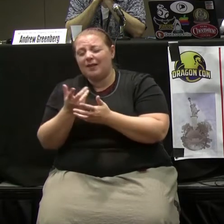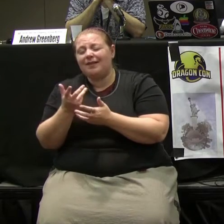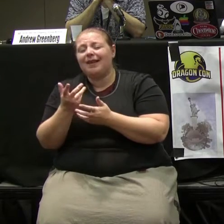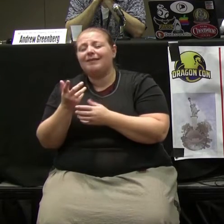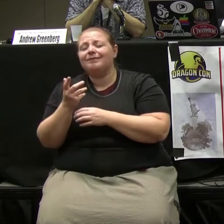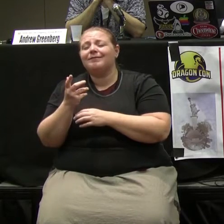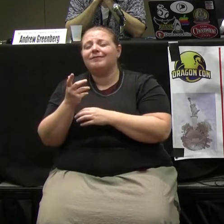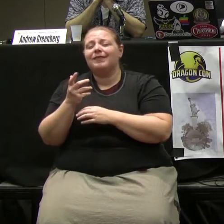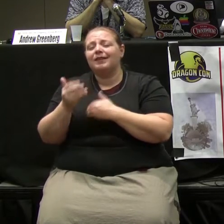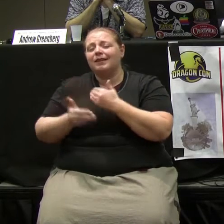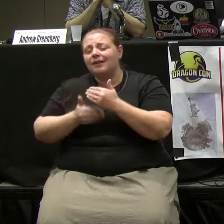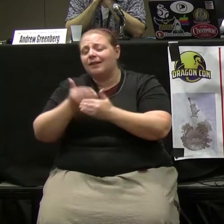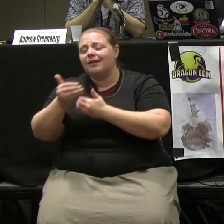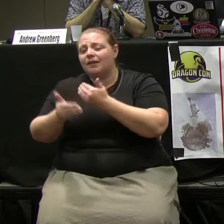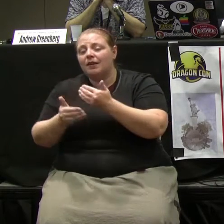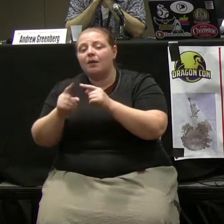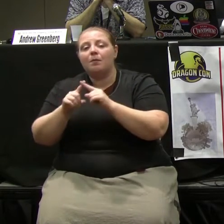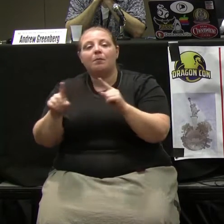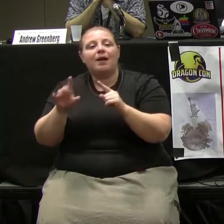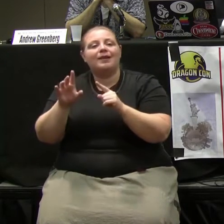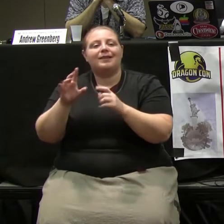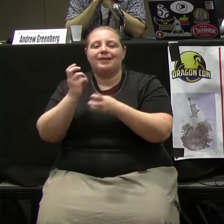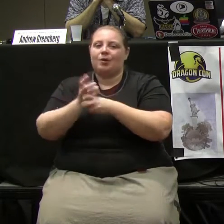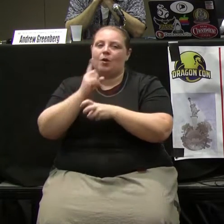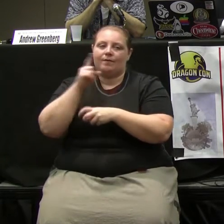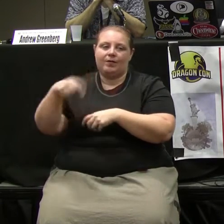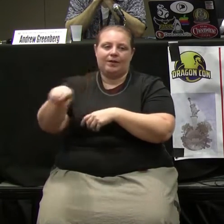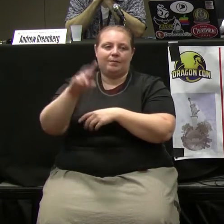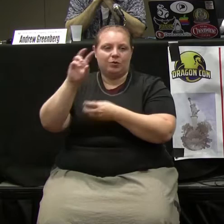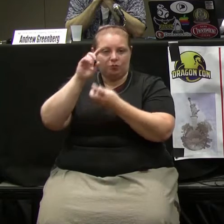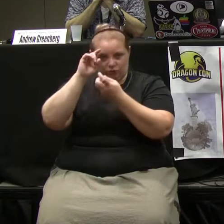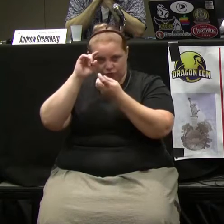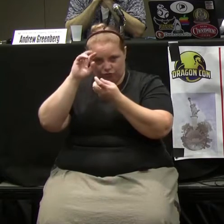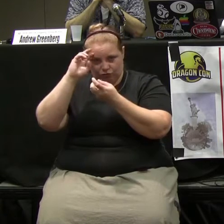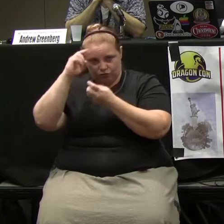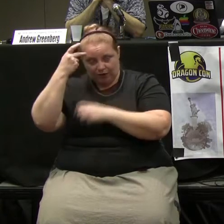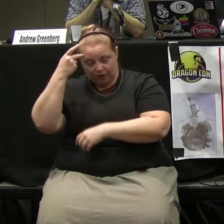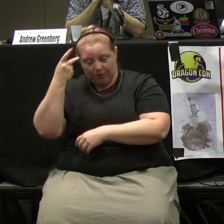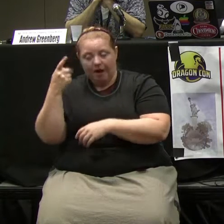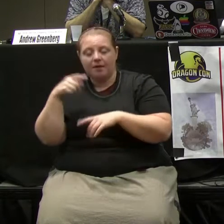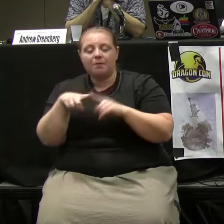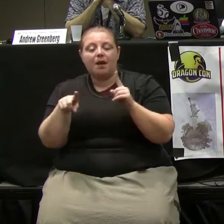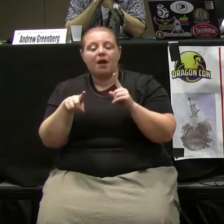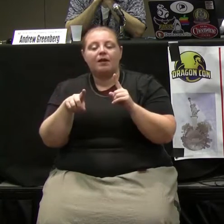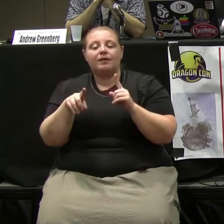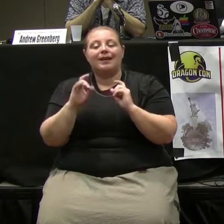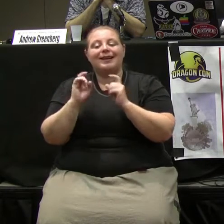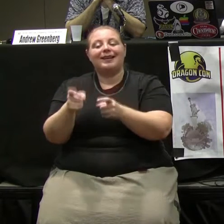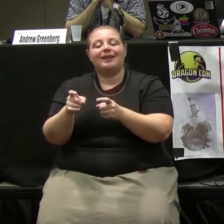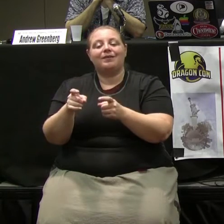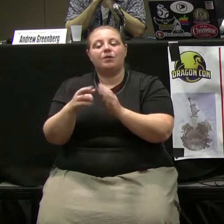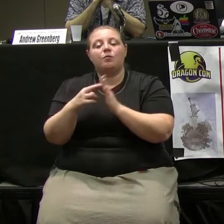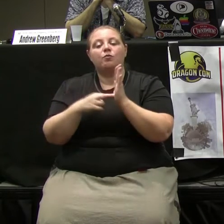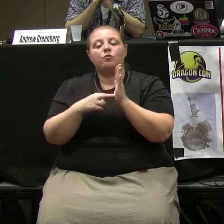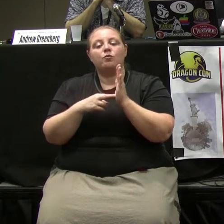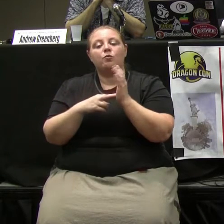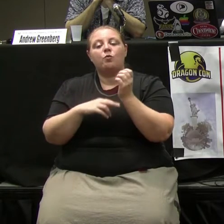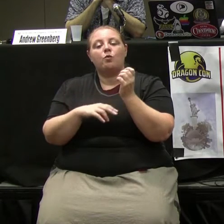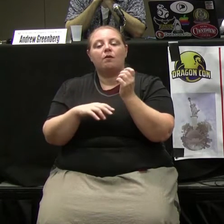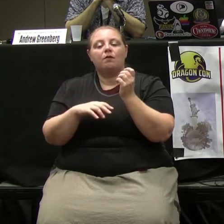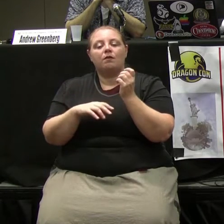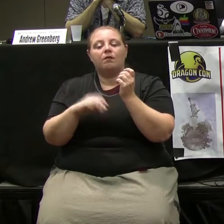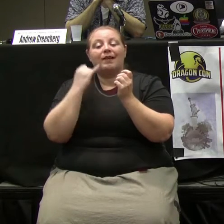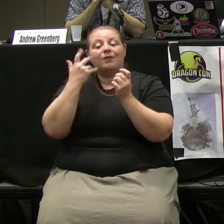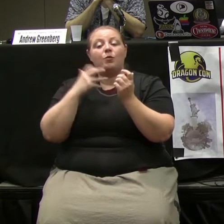so it's harder to get them to change their mind. What providing a comment does do is it gives legal standing if you want to challenge